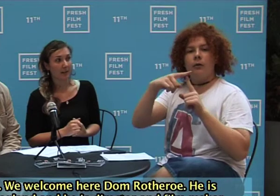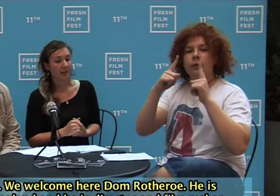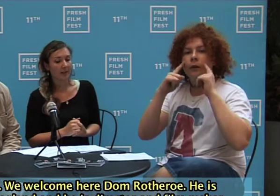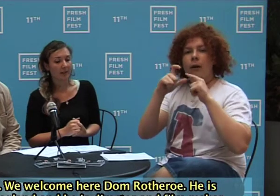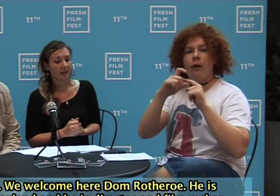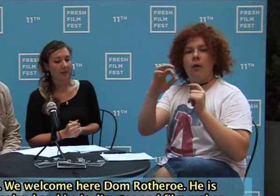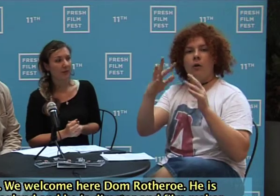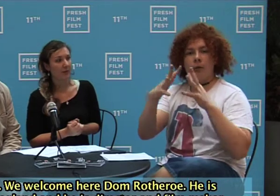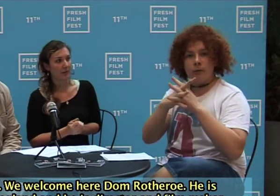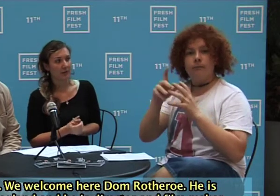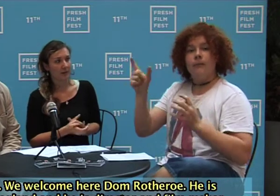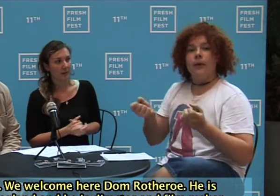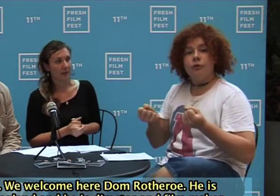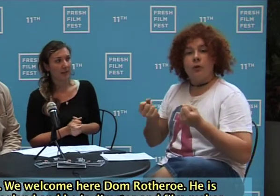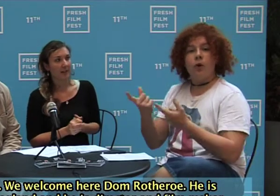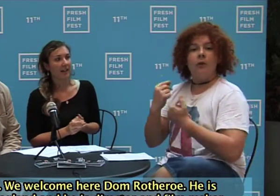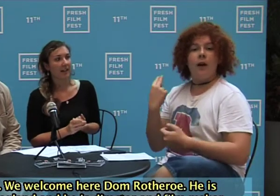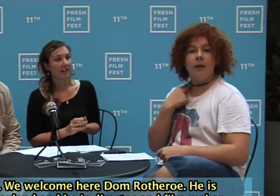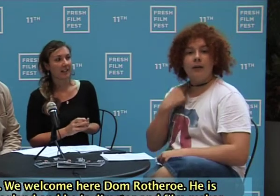be welcome here, Tom Rotheroe.